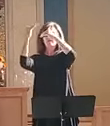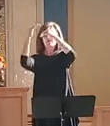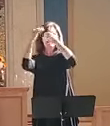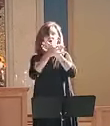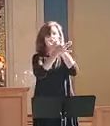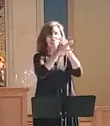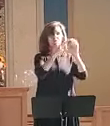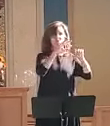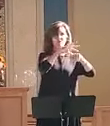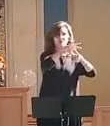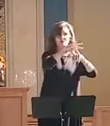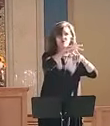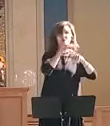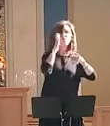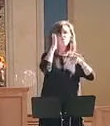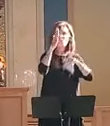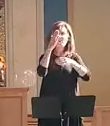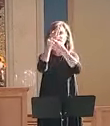be loosed in heaven.